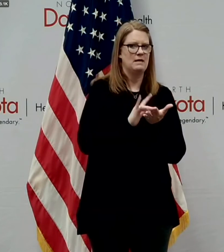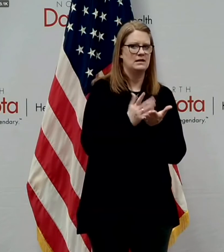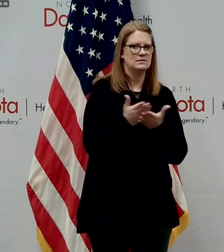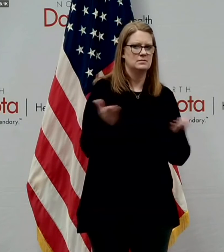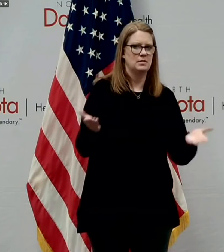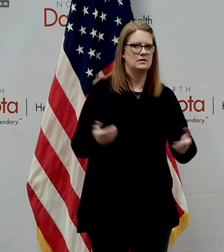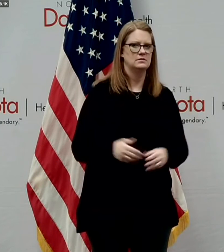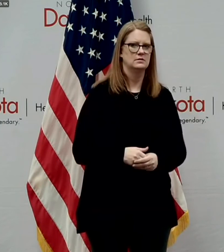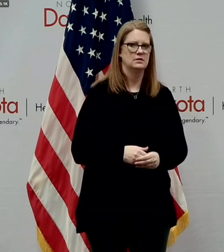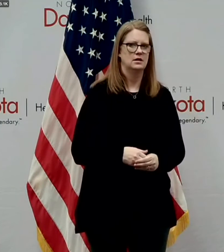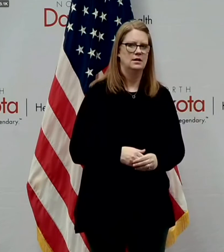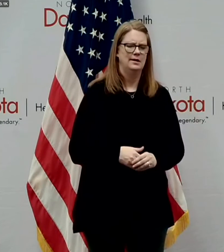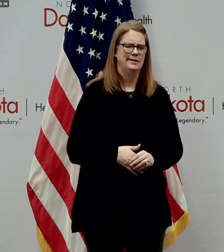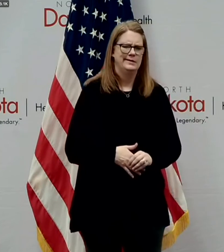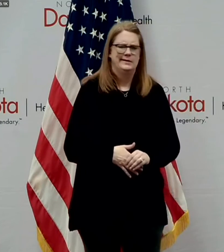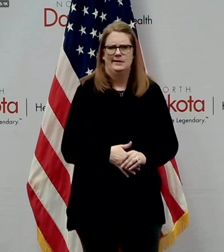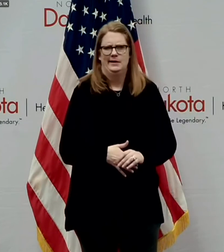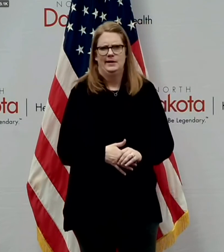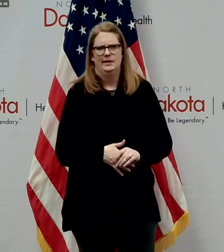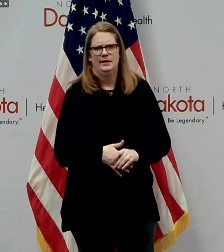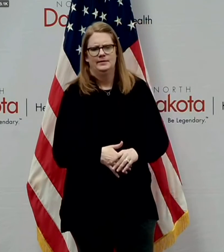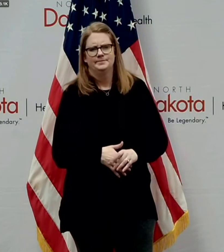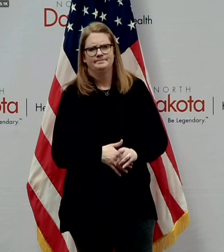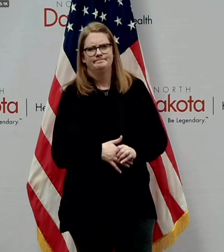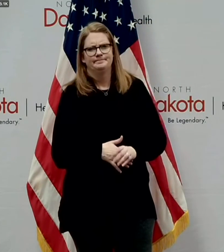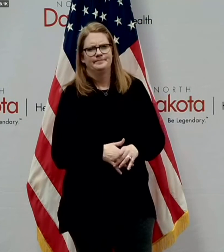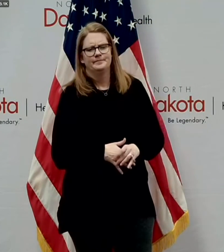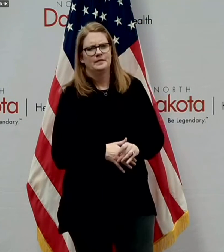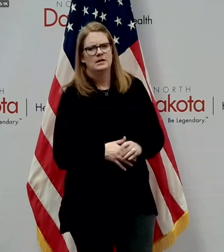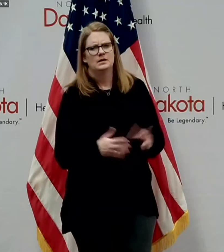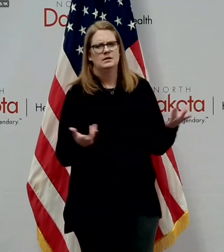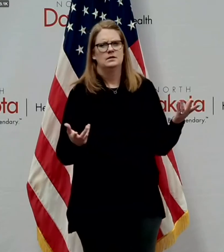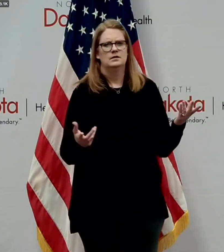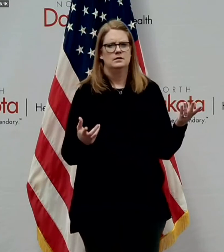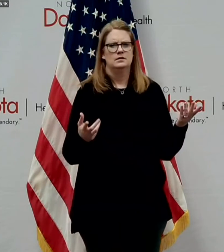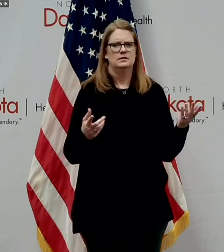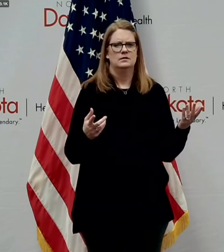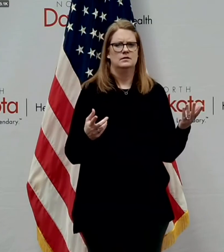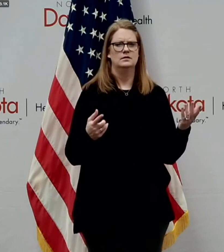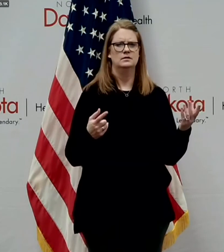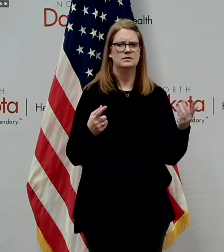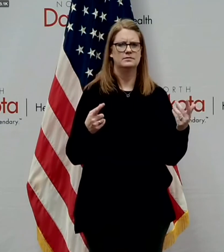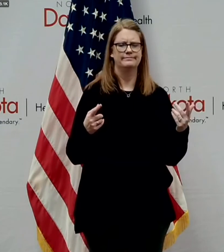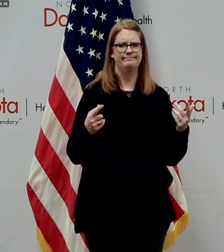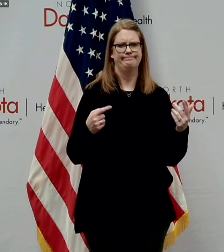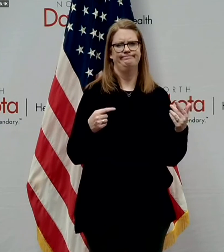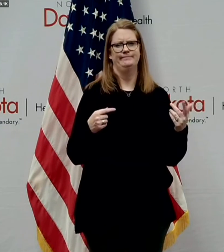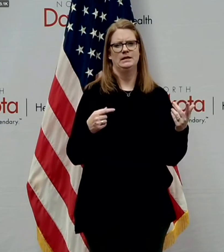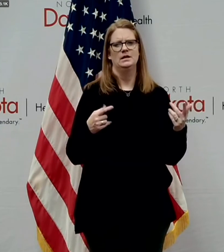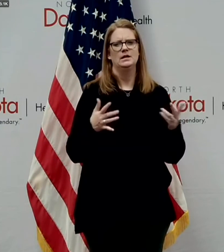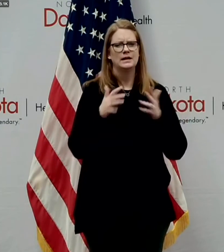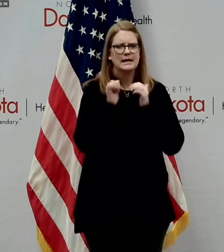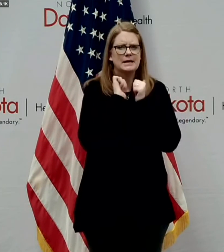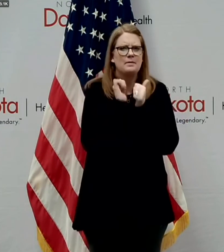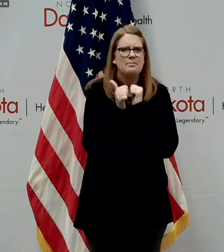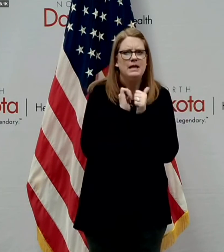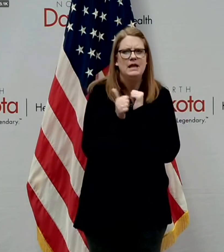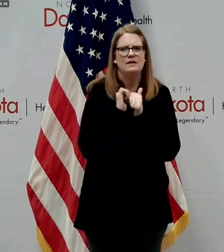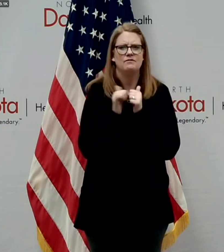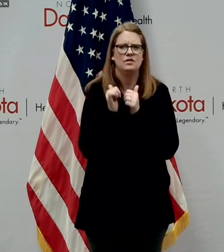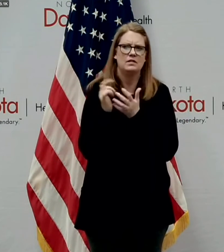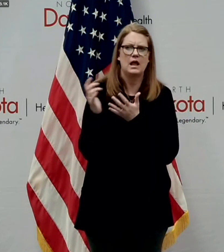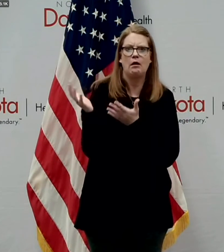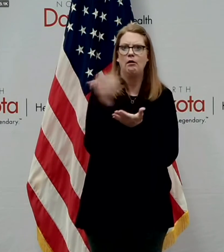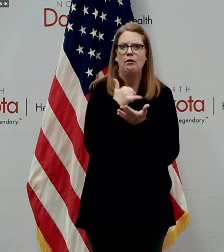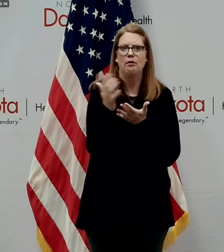don't know that we were. I think you've noticed that we were never caught up in the whole hype about competing for medical